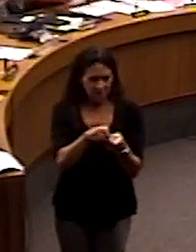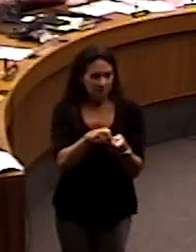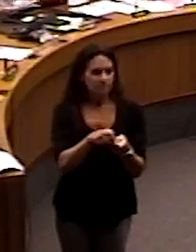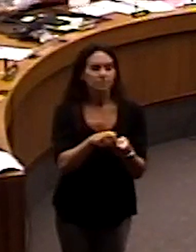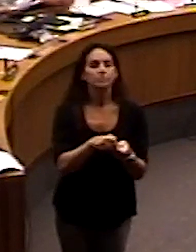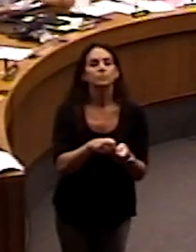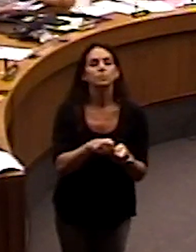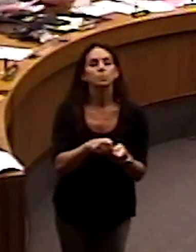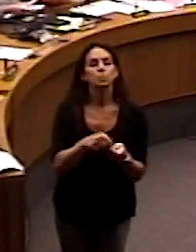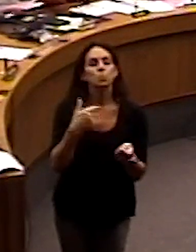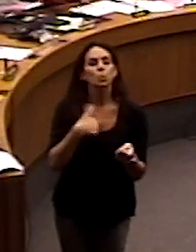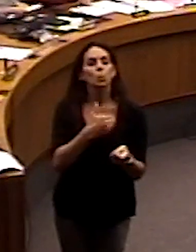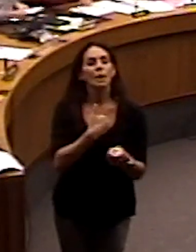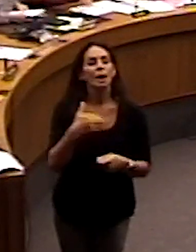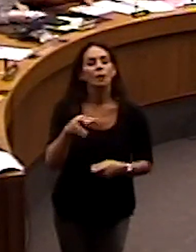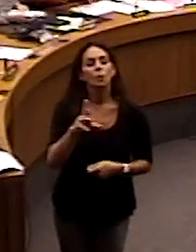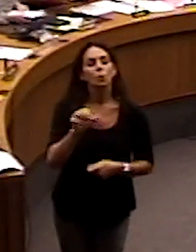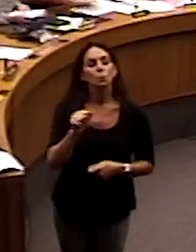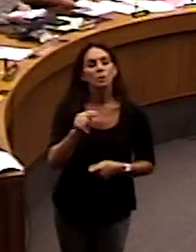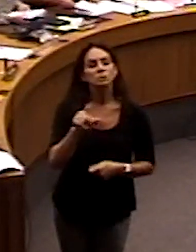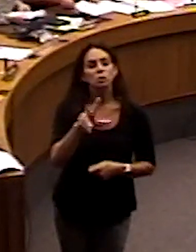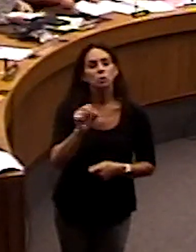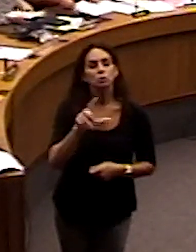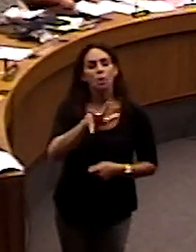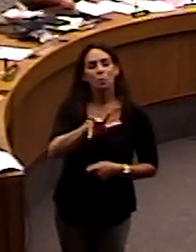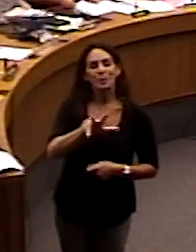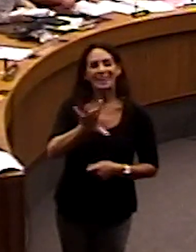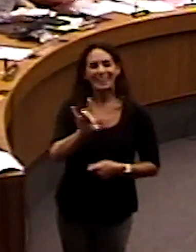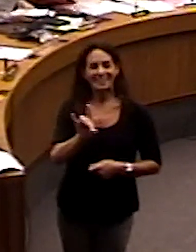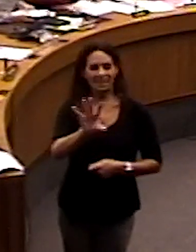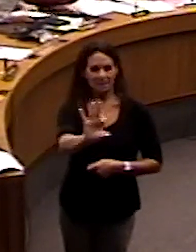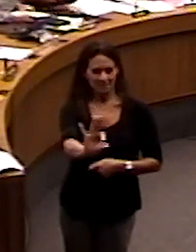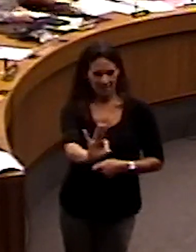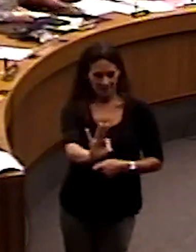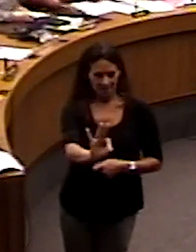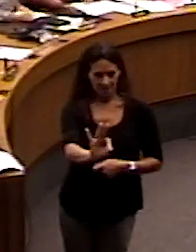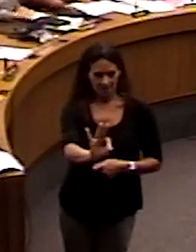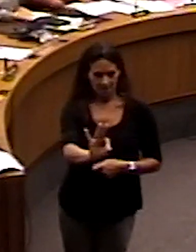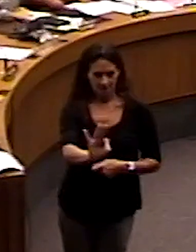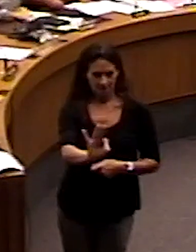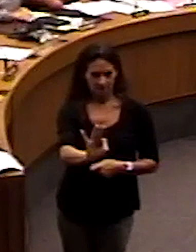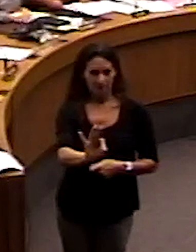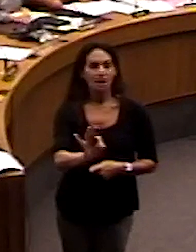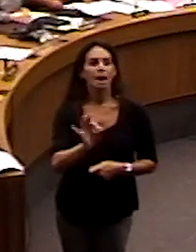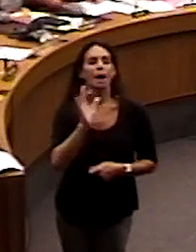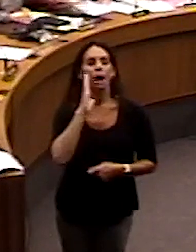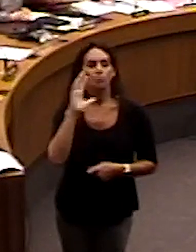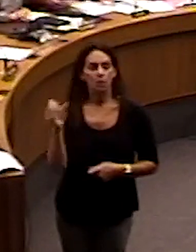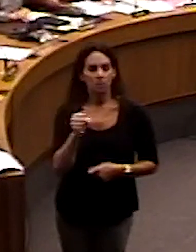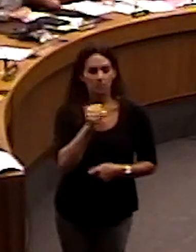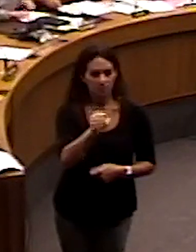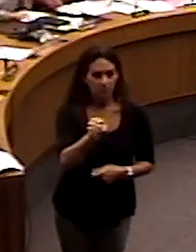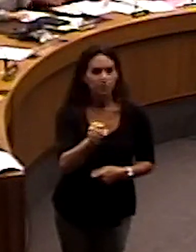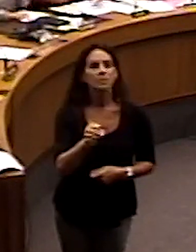We have resolution 389, and we are appointing a police chaplain for the calendar year